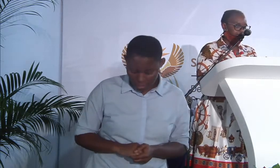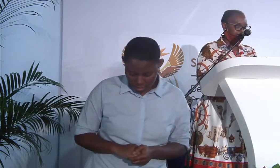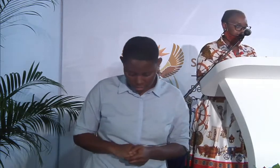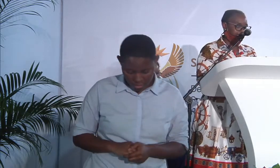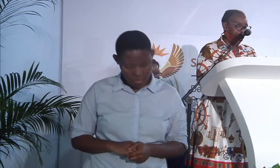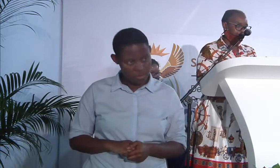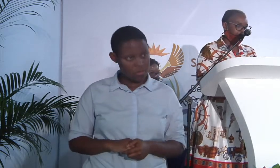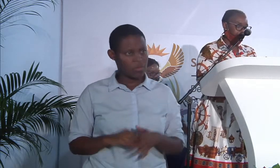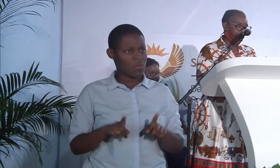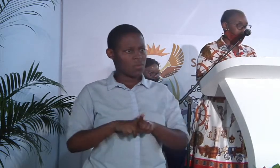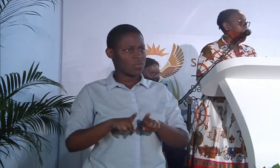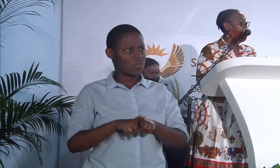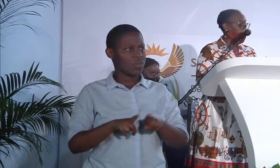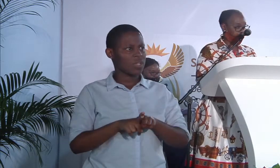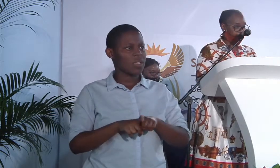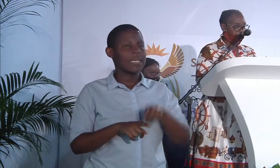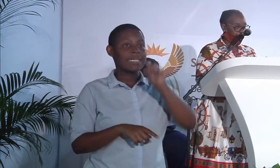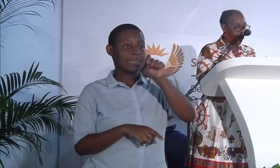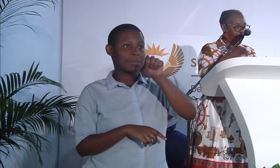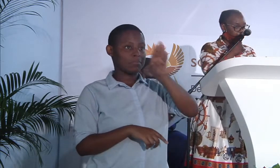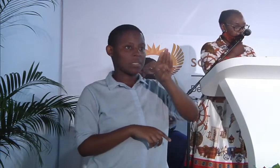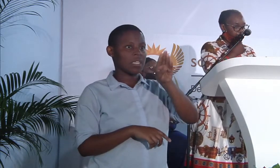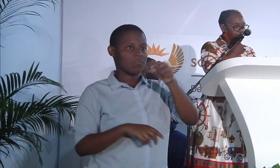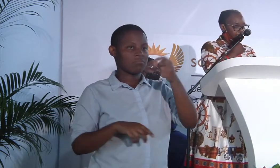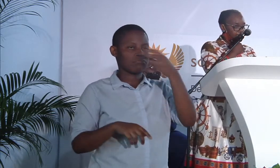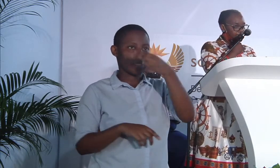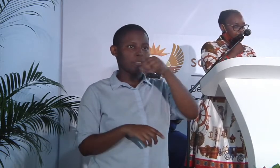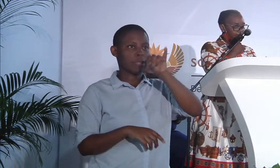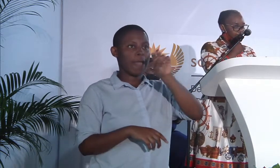Also the sector TB, HIV and care,